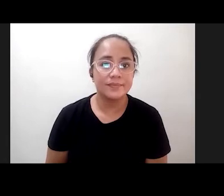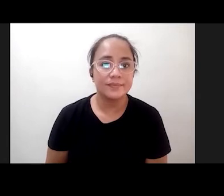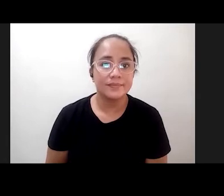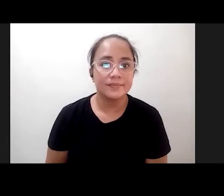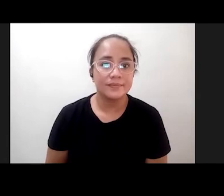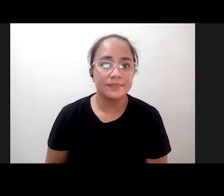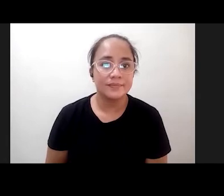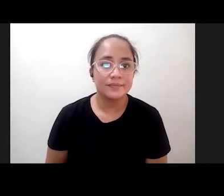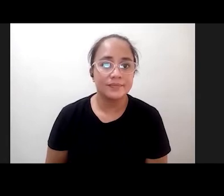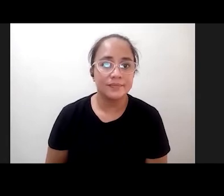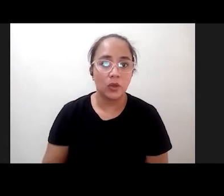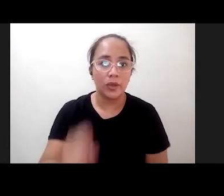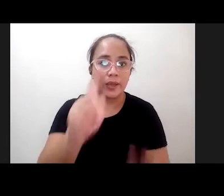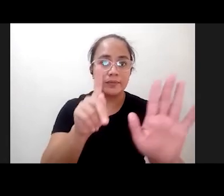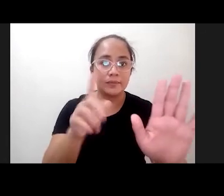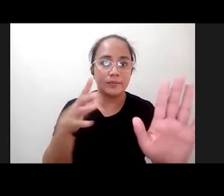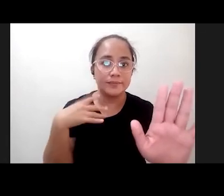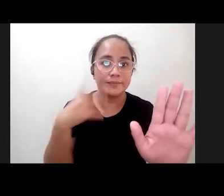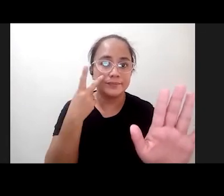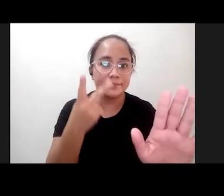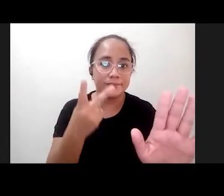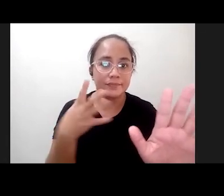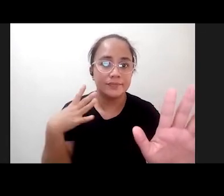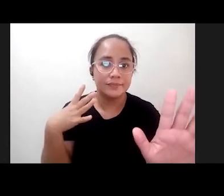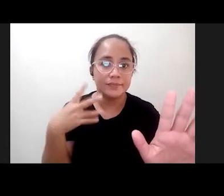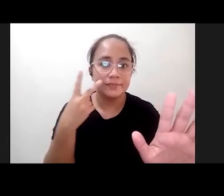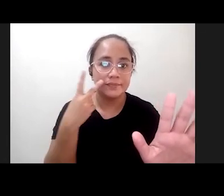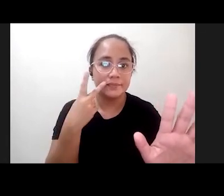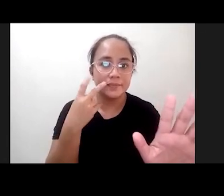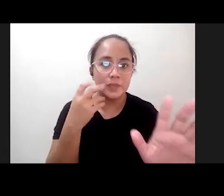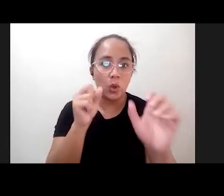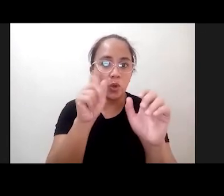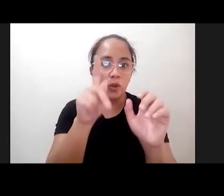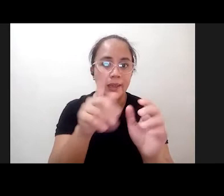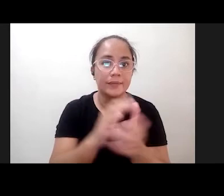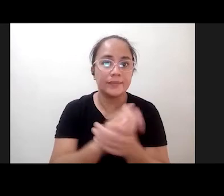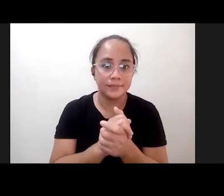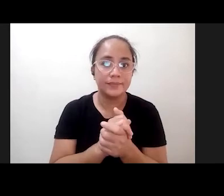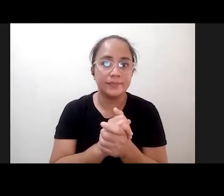Okay, let me see. Okay, so then